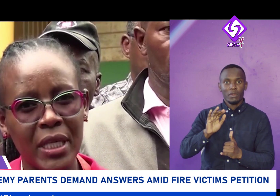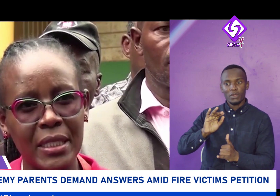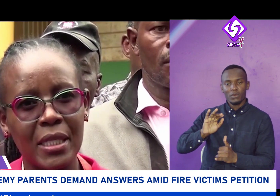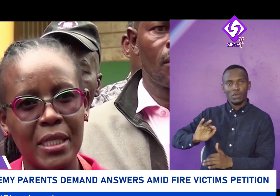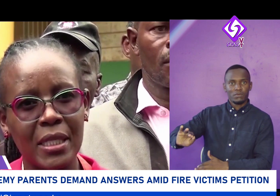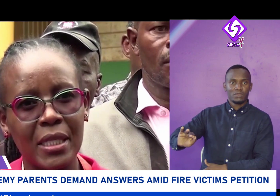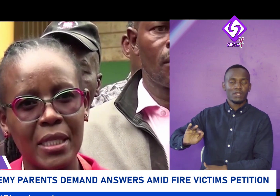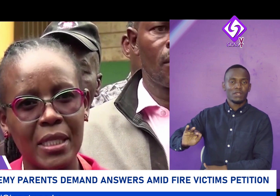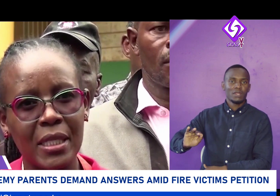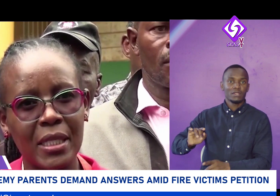important.